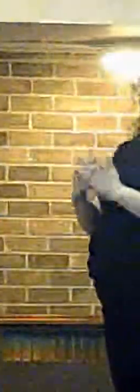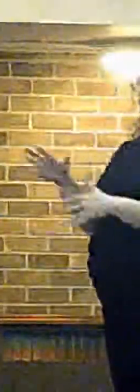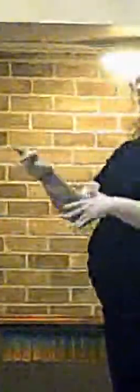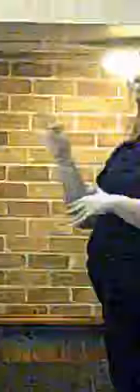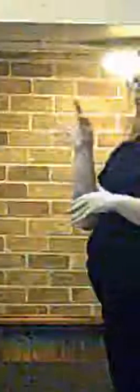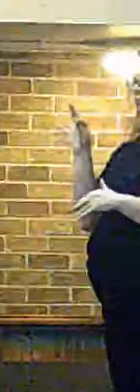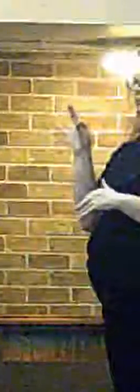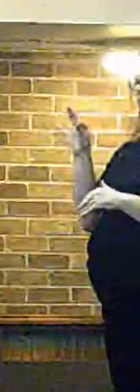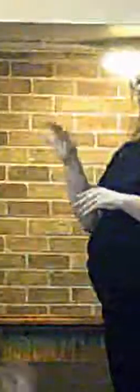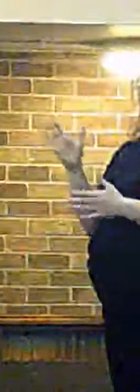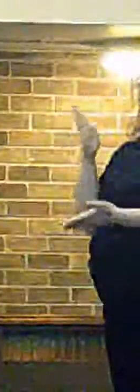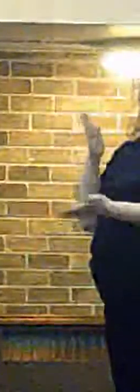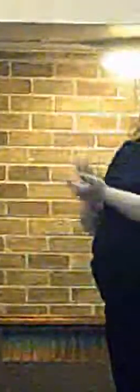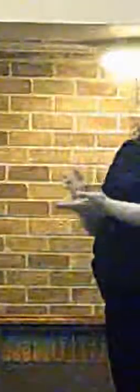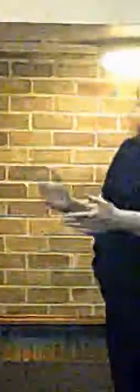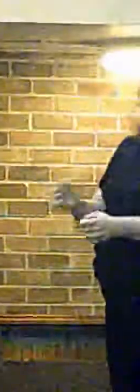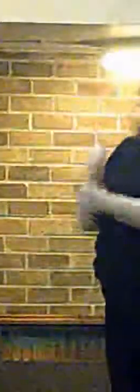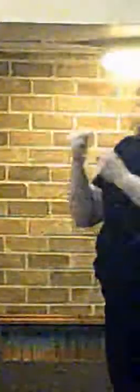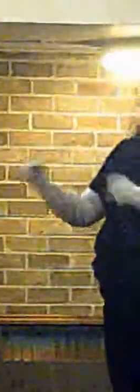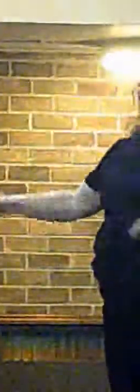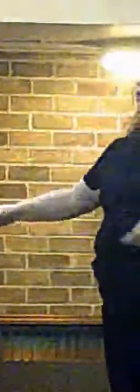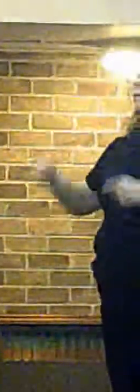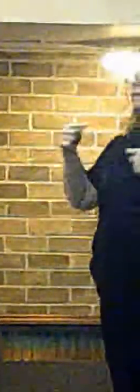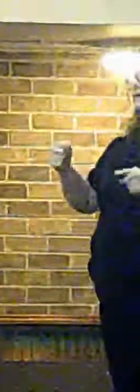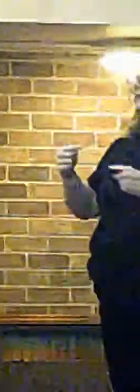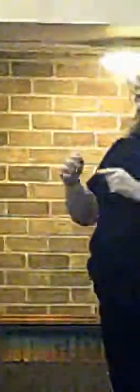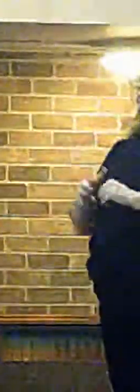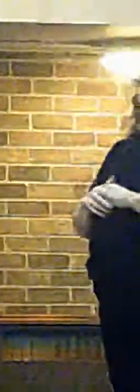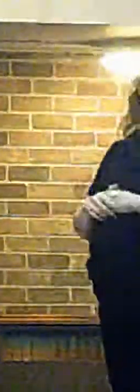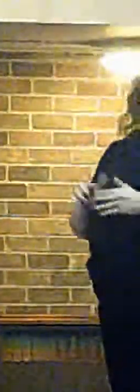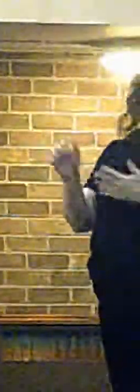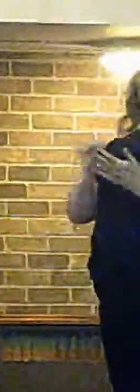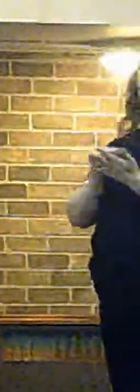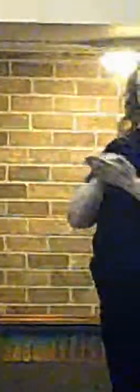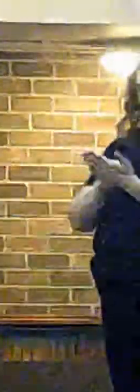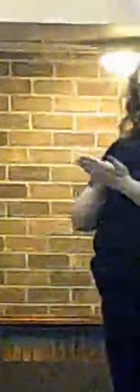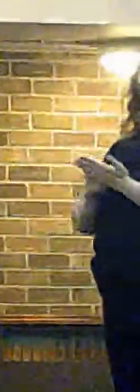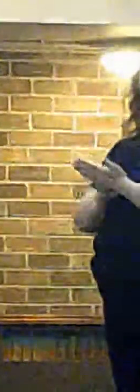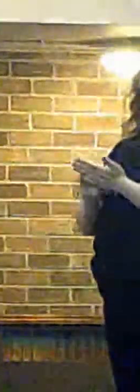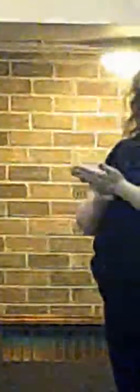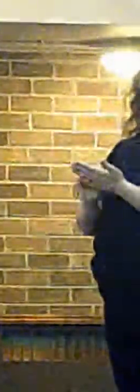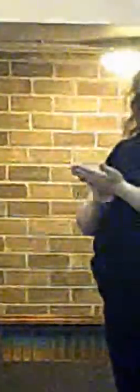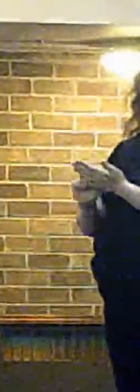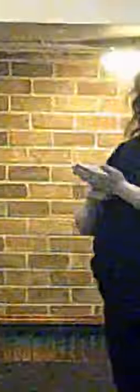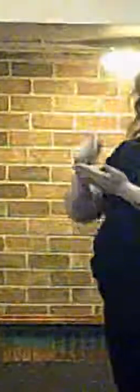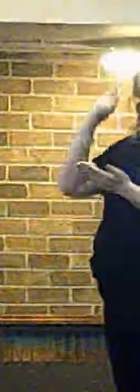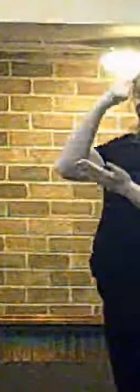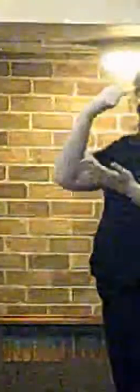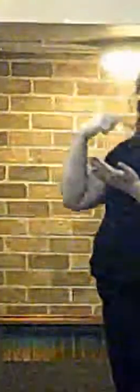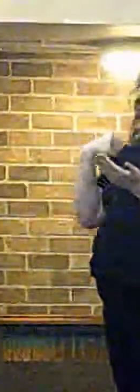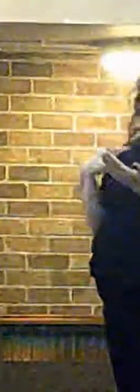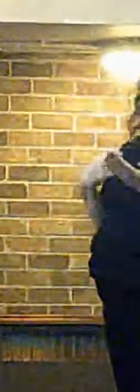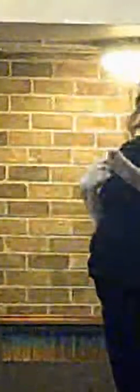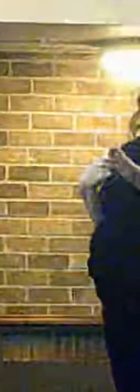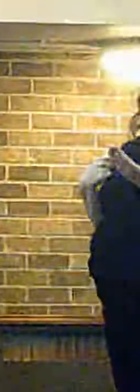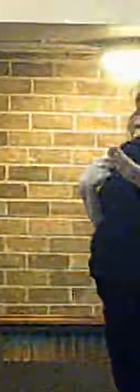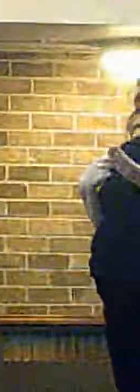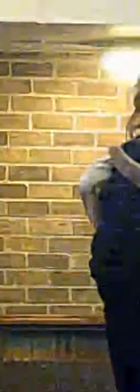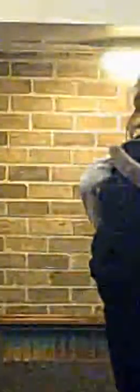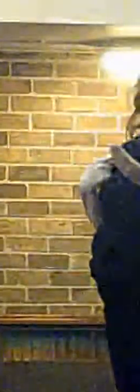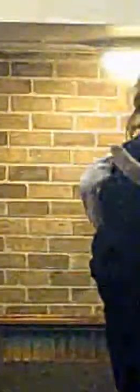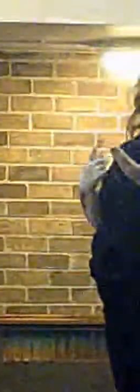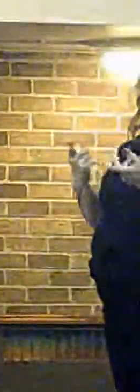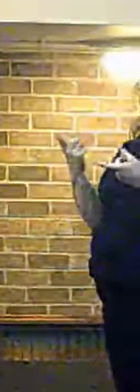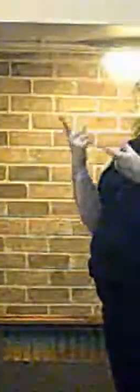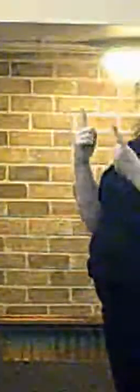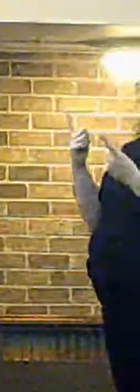option if there's strong opposition. Now you must, when you wrote the report, had a view in your mind, because I mean the authority must